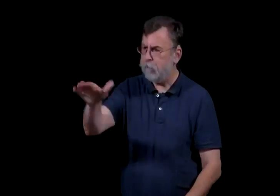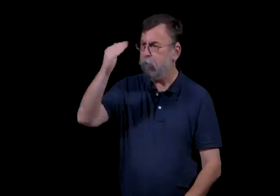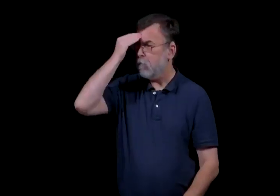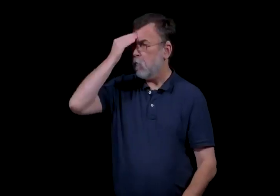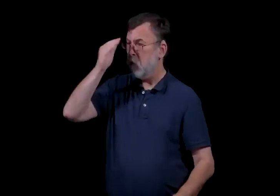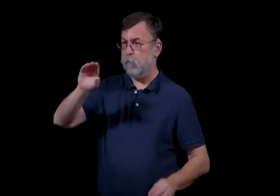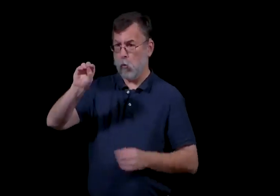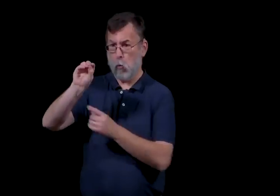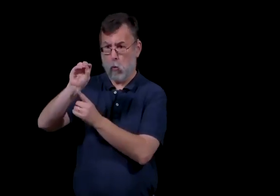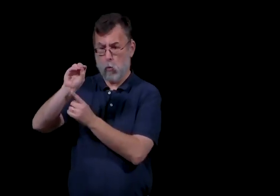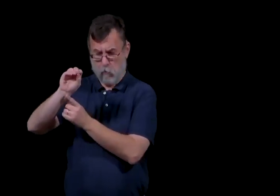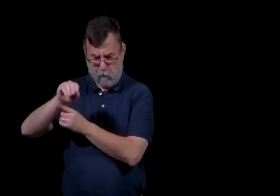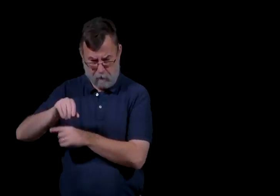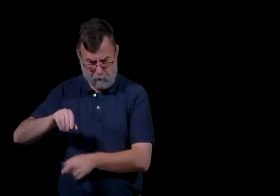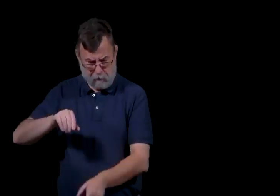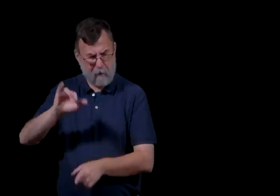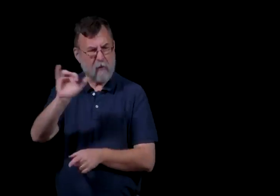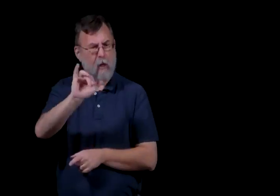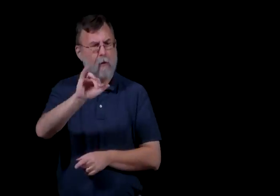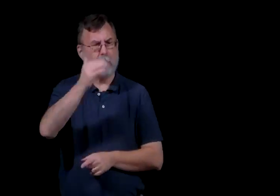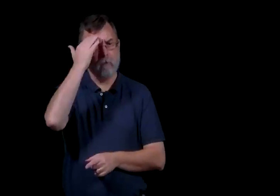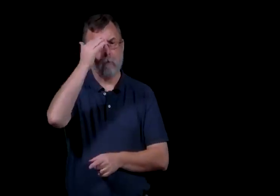try to attack me.